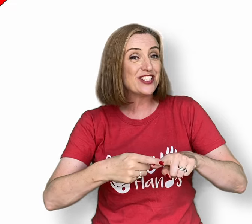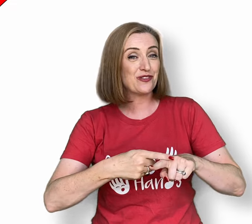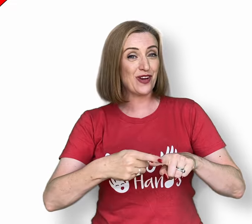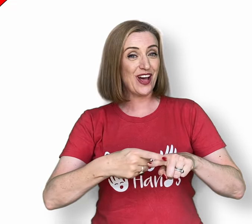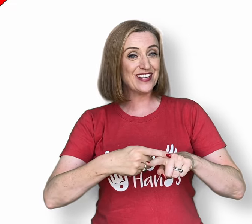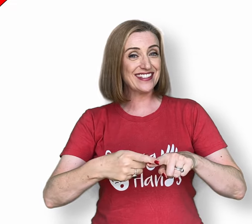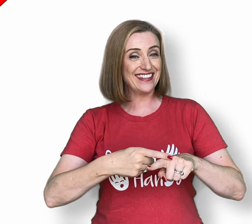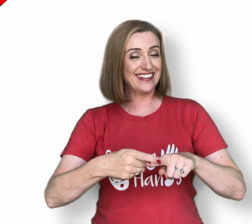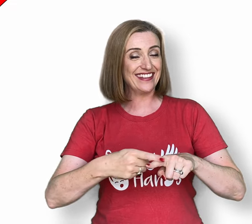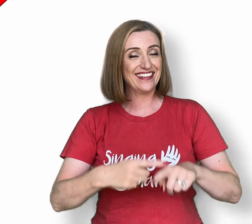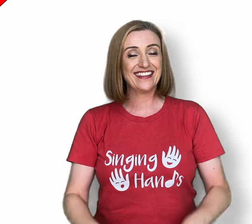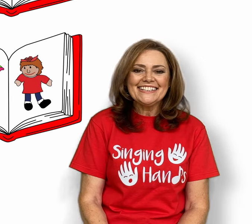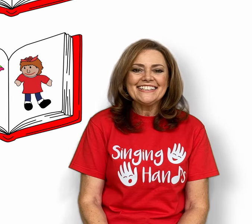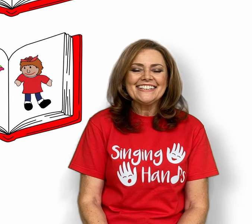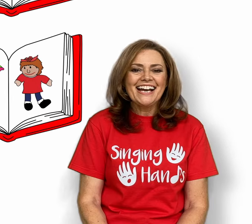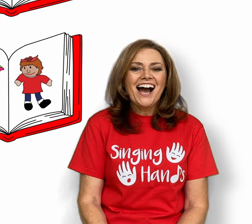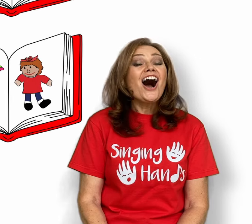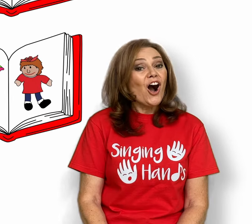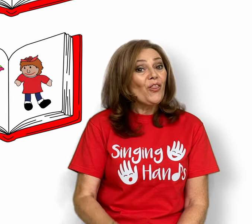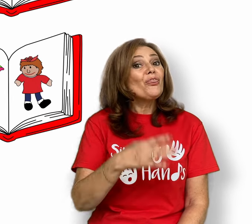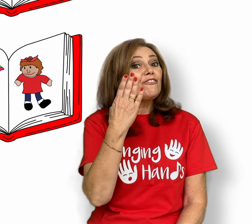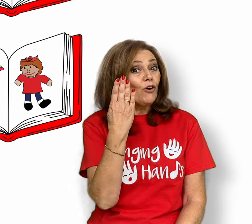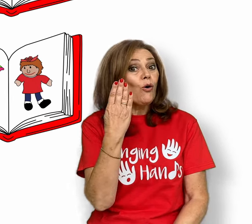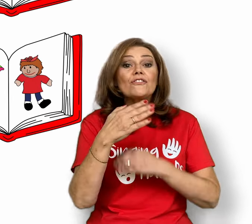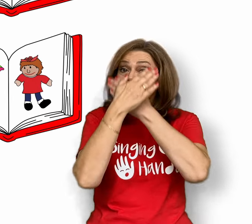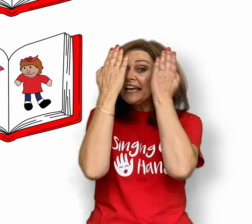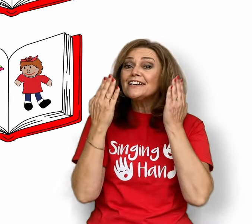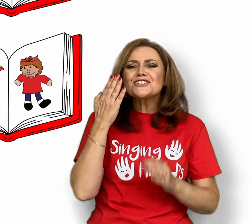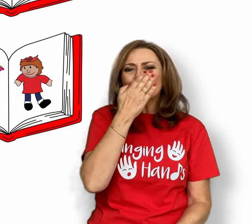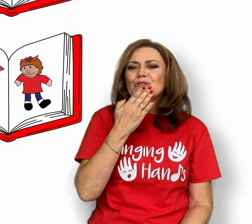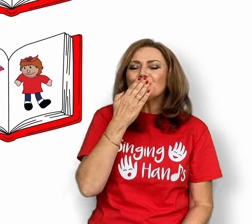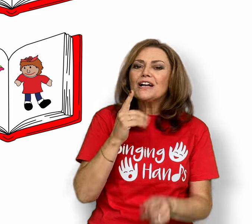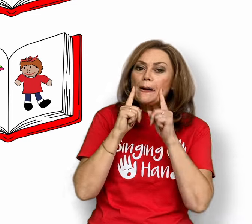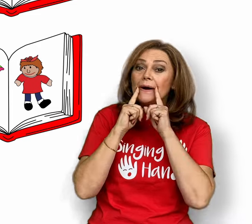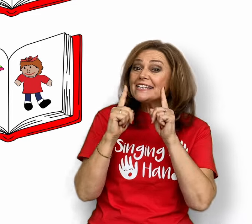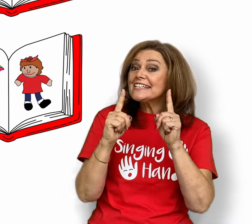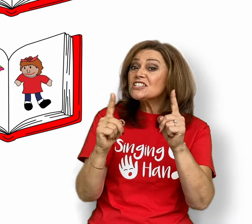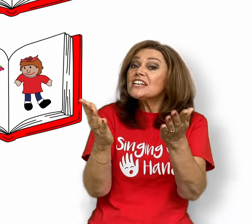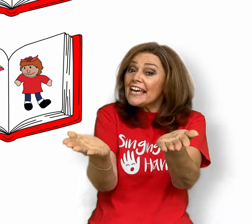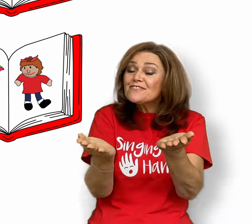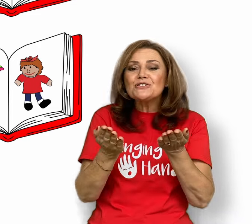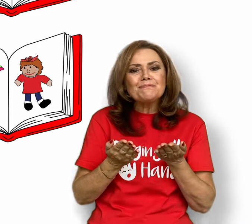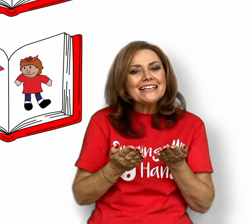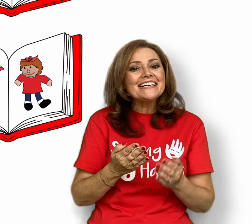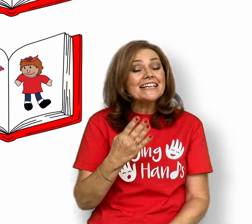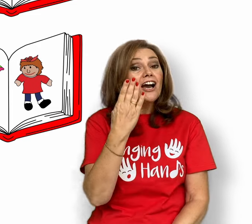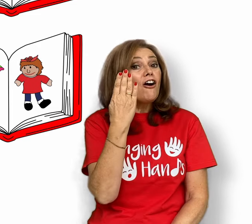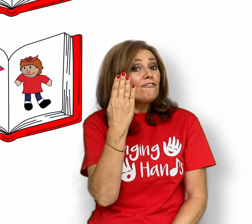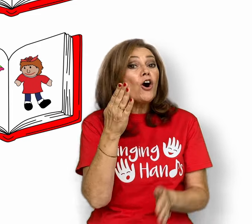for literacy. On the fourth day of school, my teacher gave to